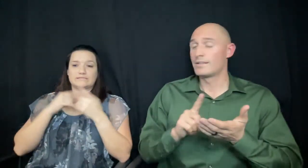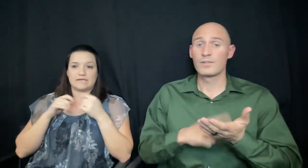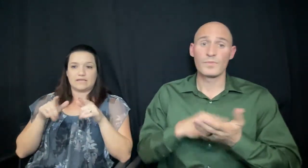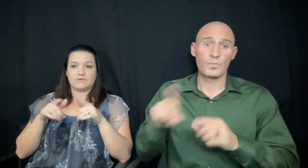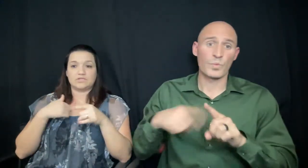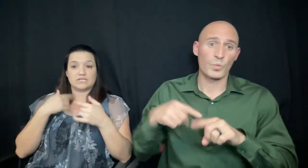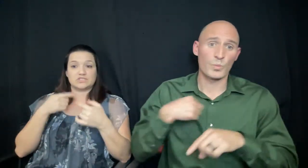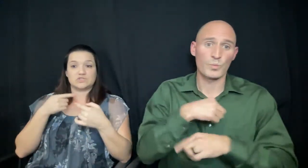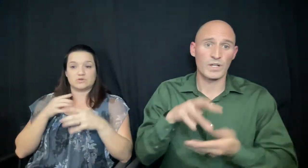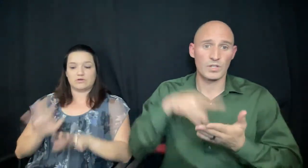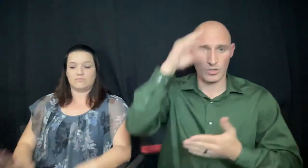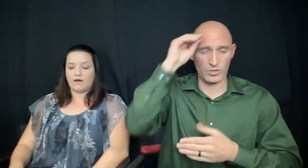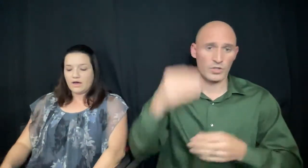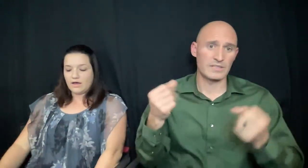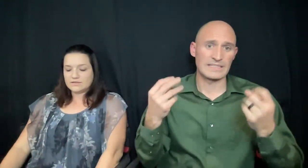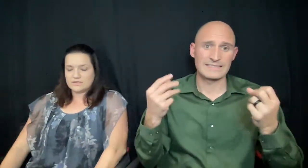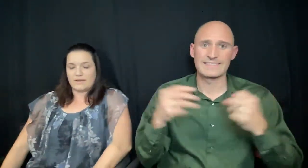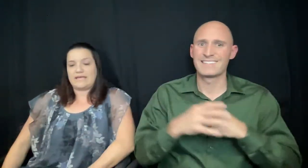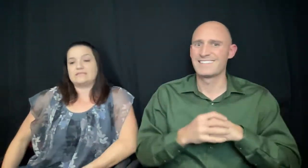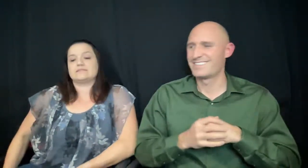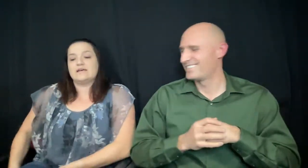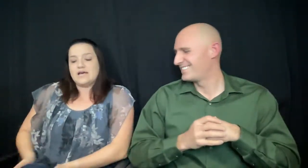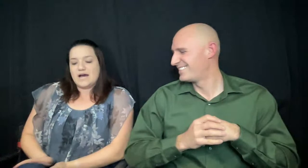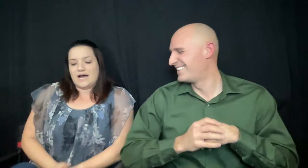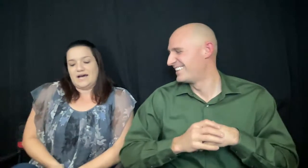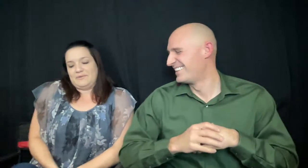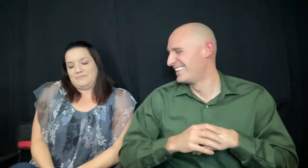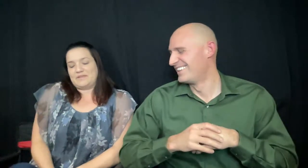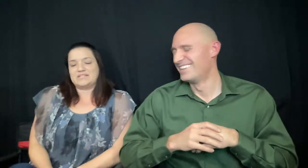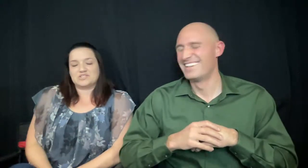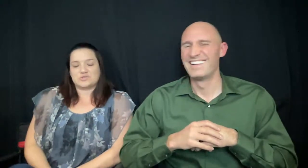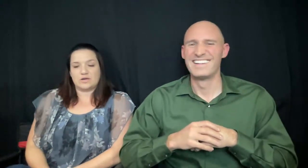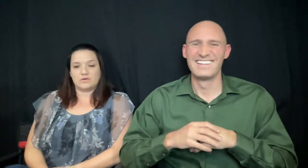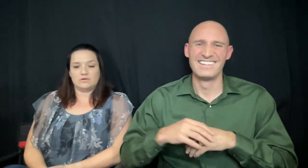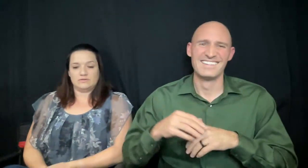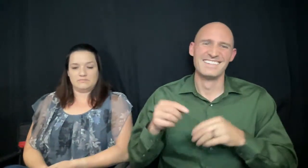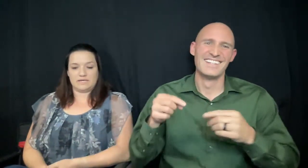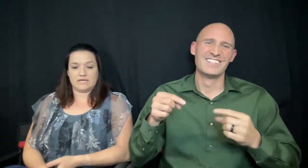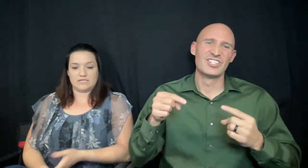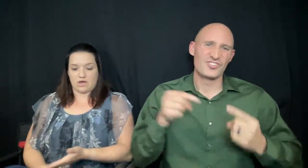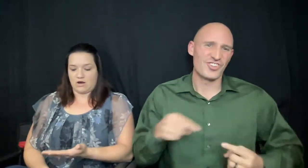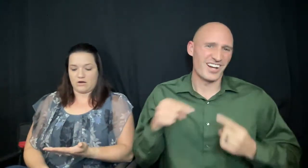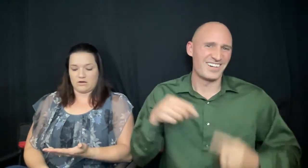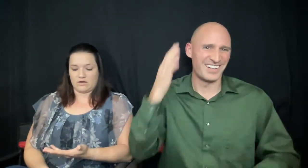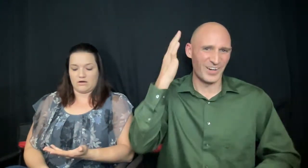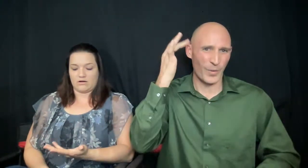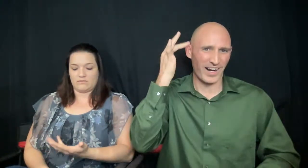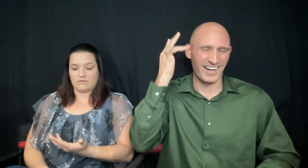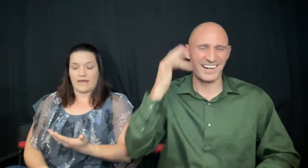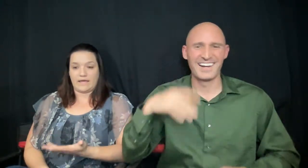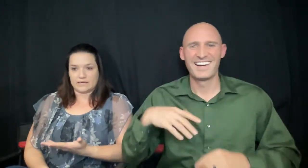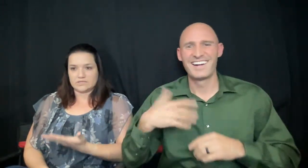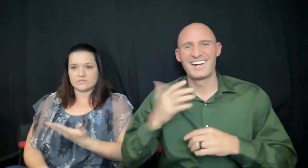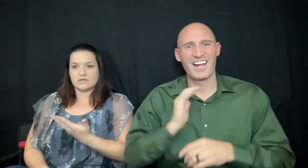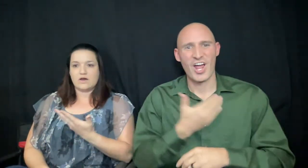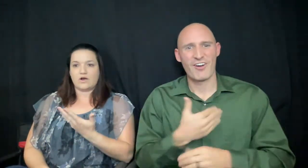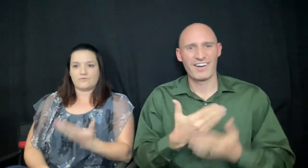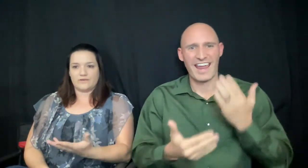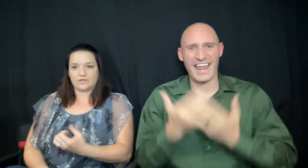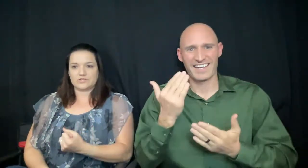sign language, it's a struggle. Oh, sit on my hands. It's a struggle because our hands, our fingers, they're